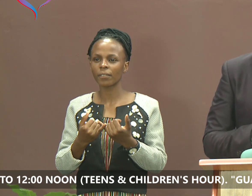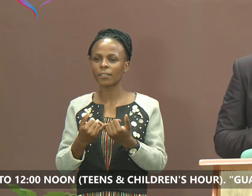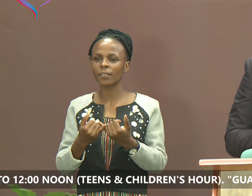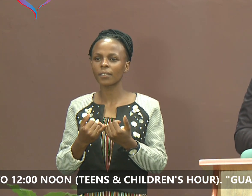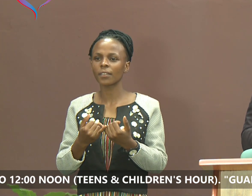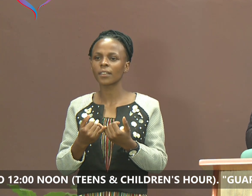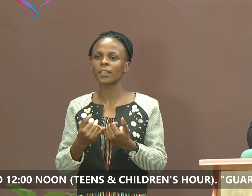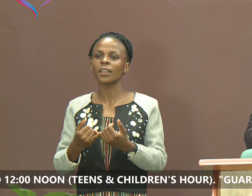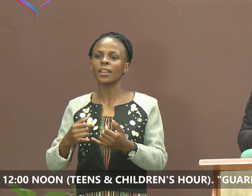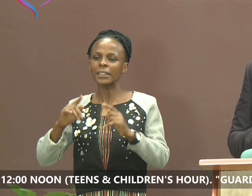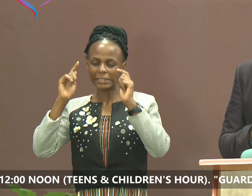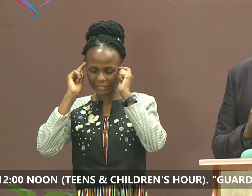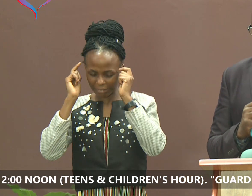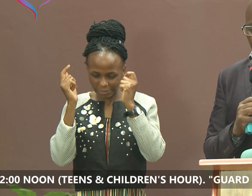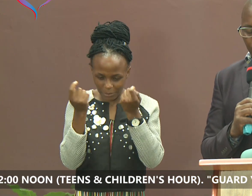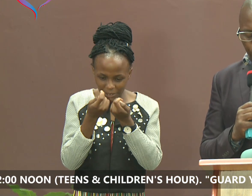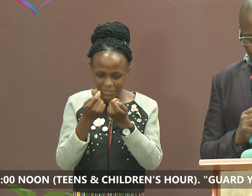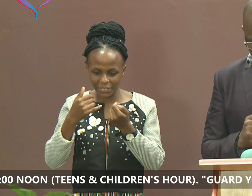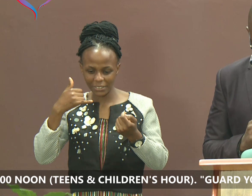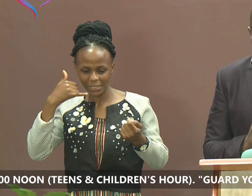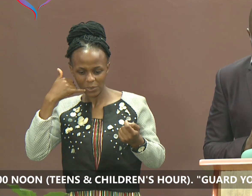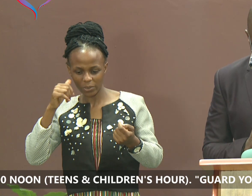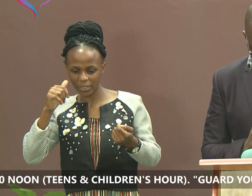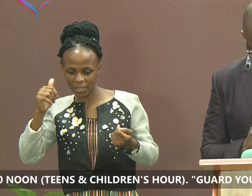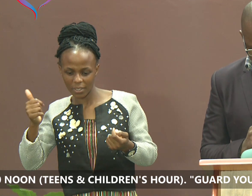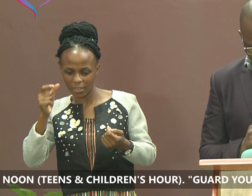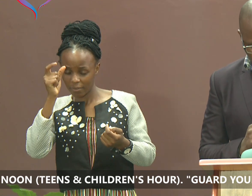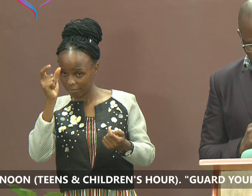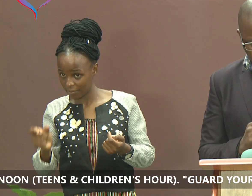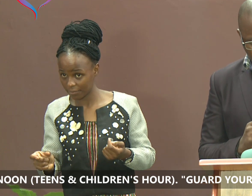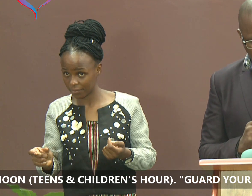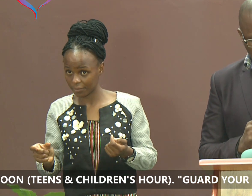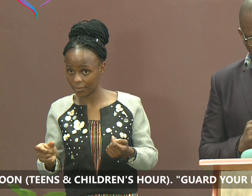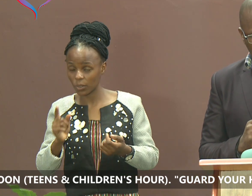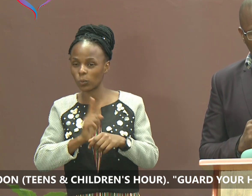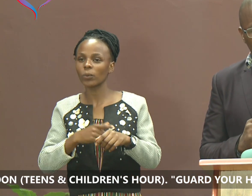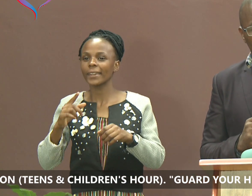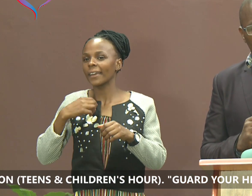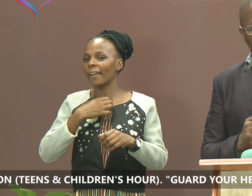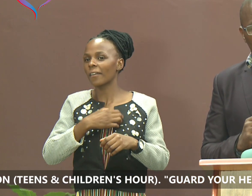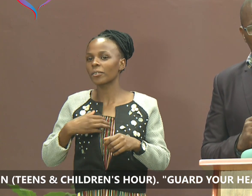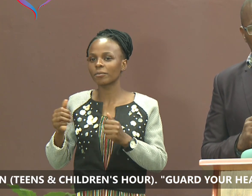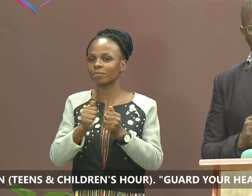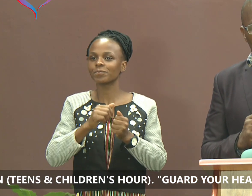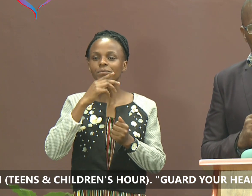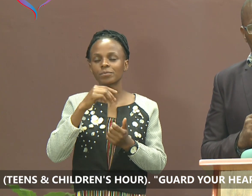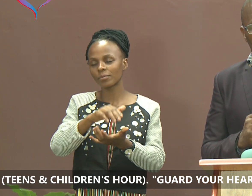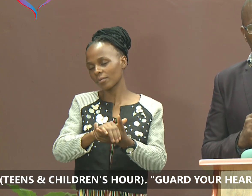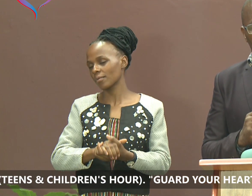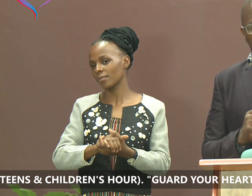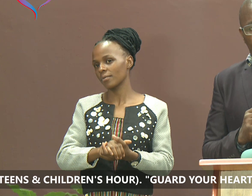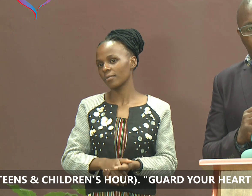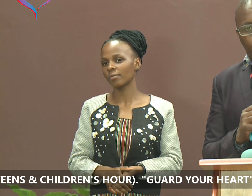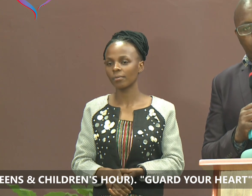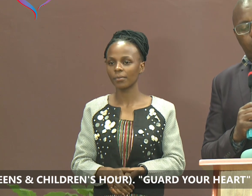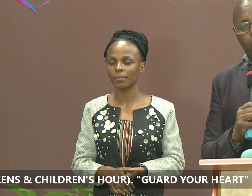kwawonera naye fulaina gw'ayogera naye oba n'akubira ssengaawe. And you also find someone who uses the phone only when they are